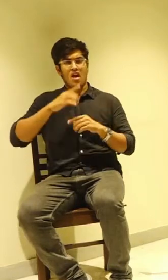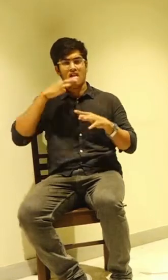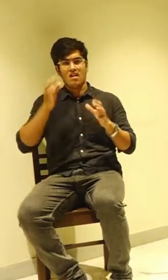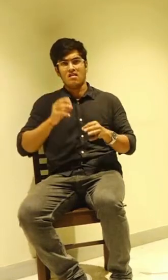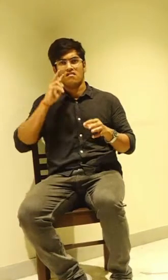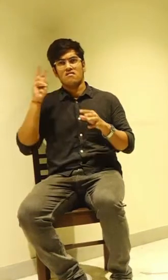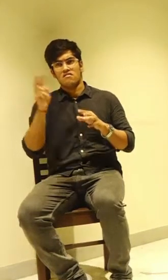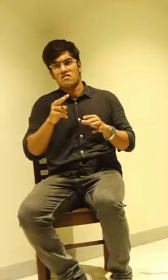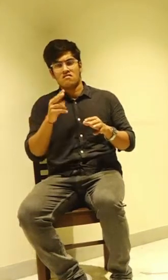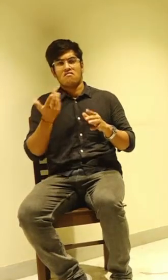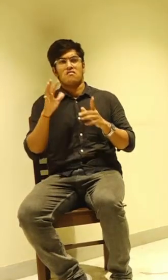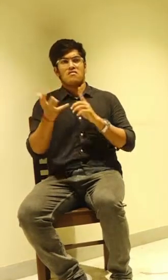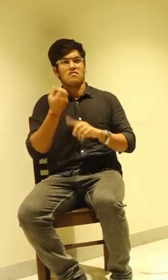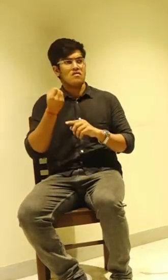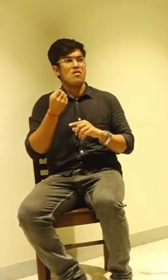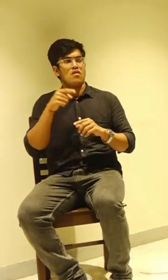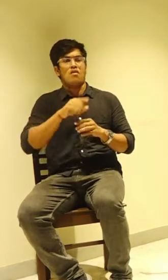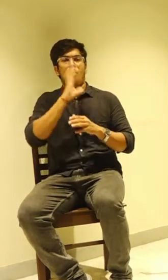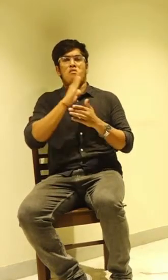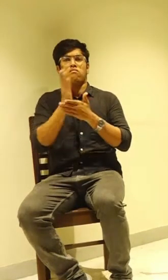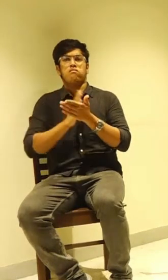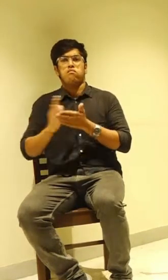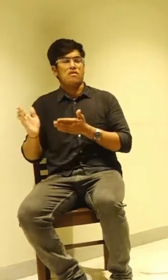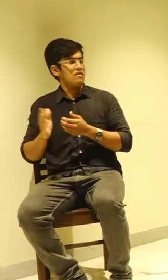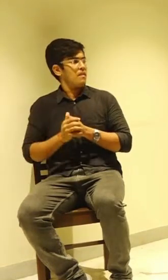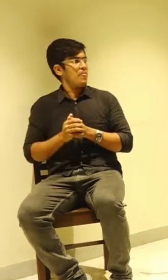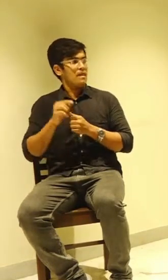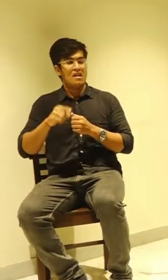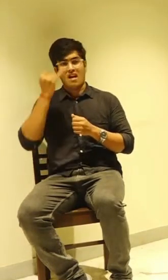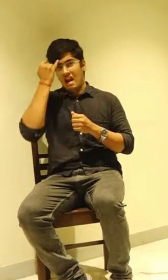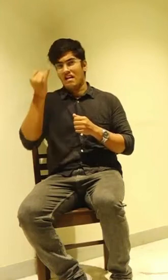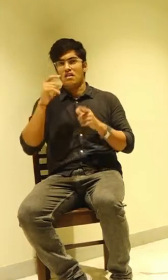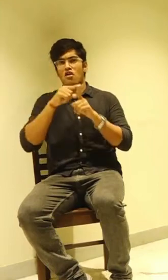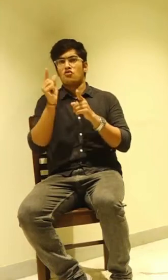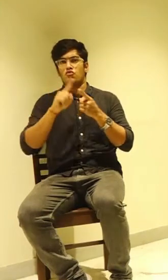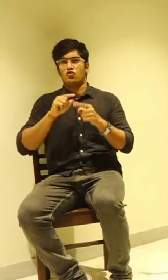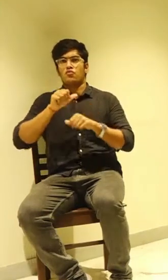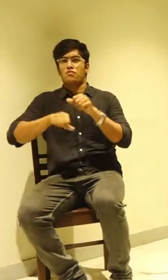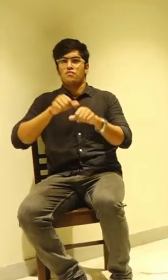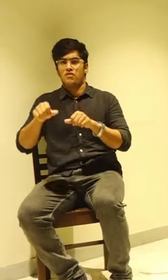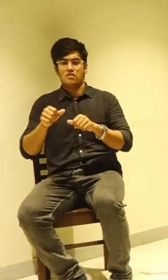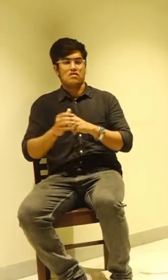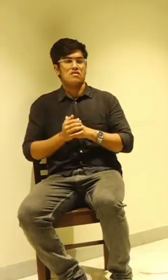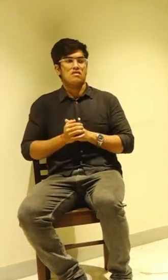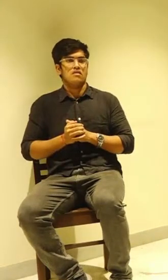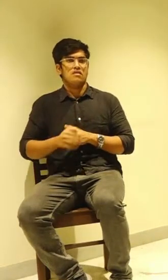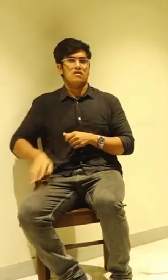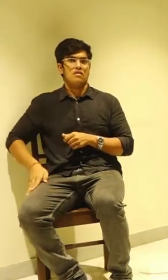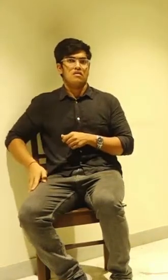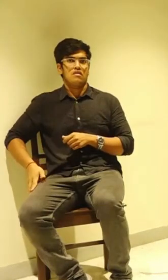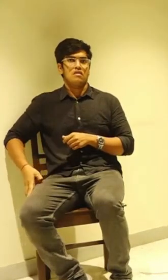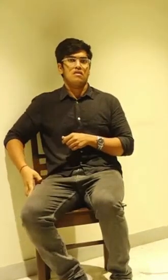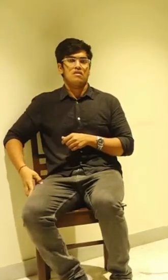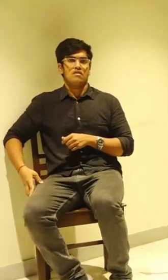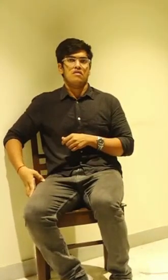possible and was let go of. This idea of due process, if you have to compare it with the words procedure established by law, as